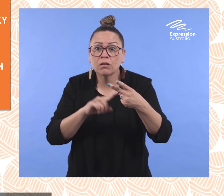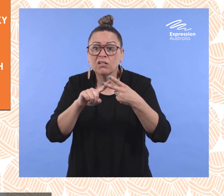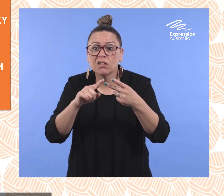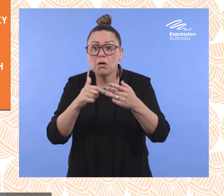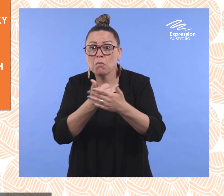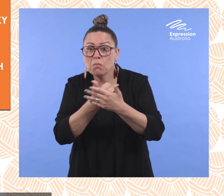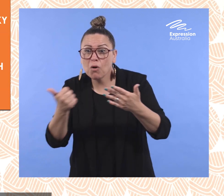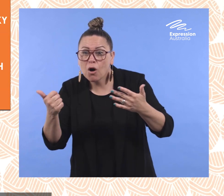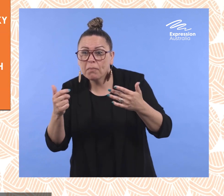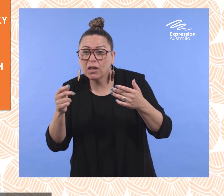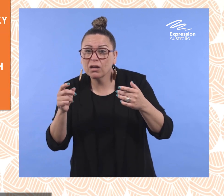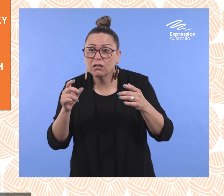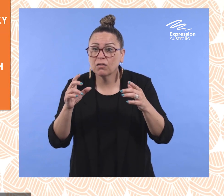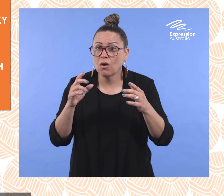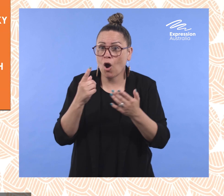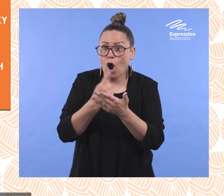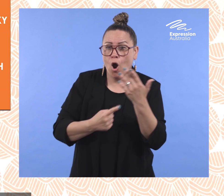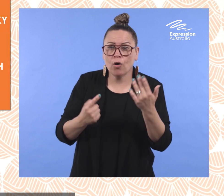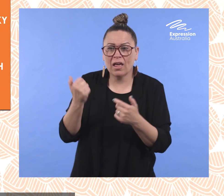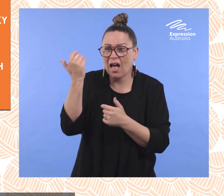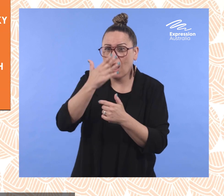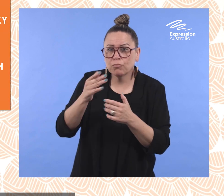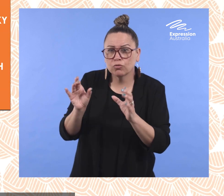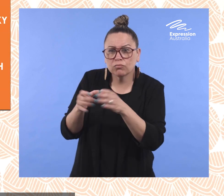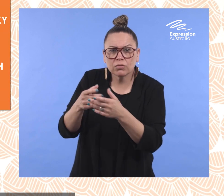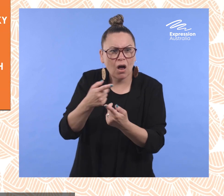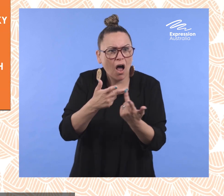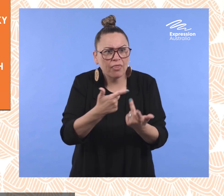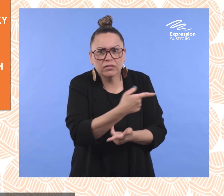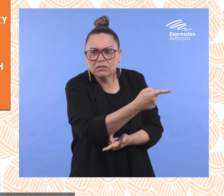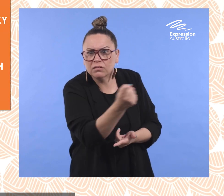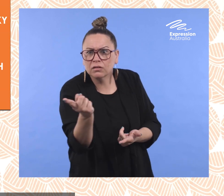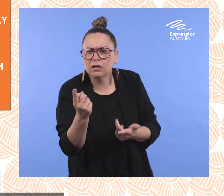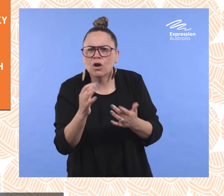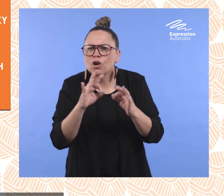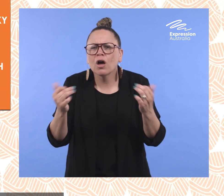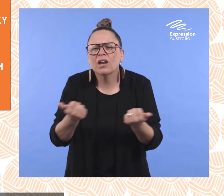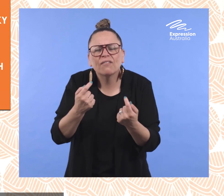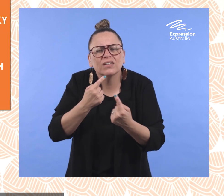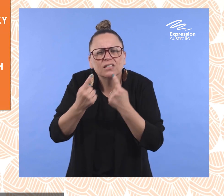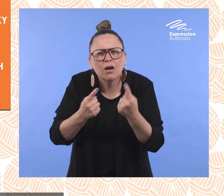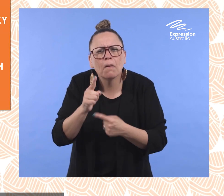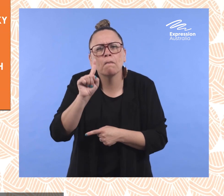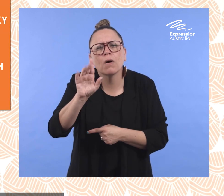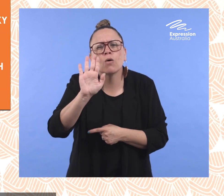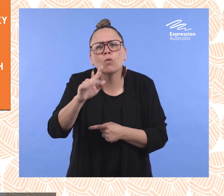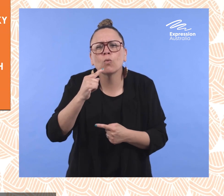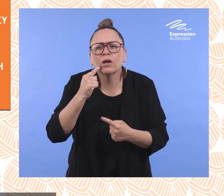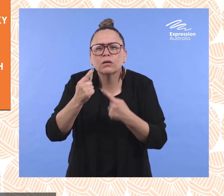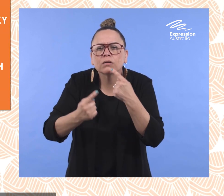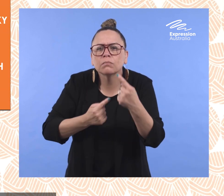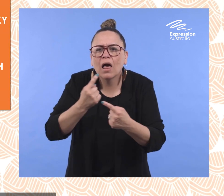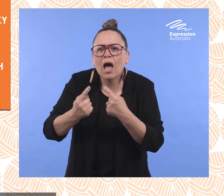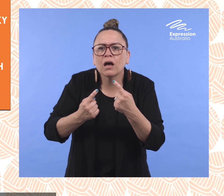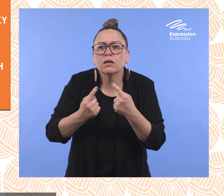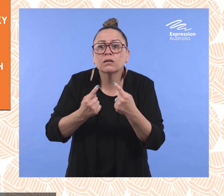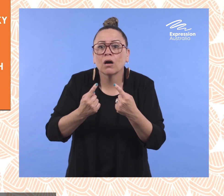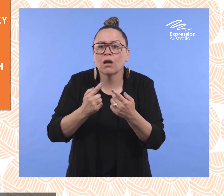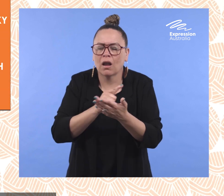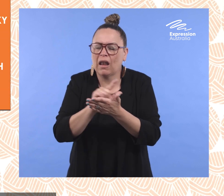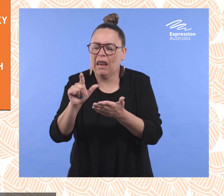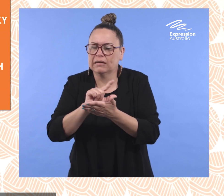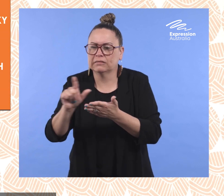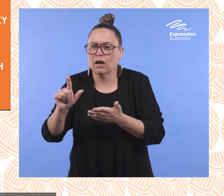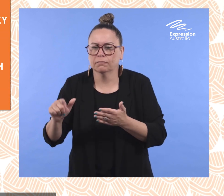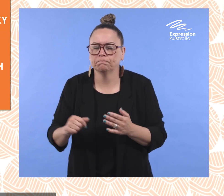That it's permanent, it's divisive, and there's not enough detail. We'll talk a little bit more about the